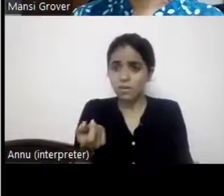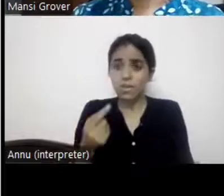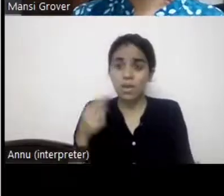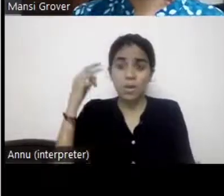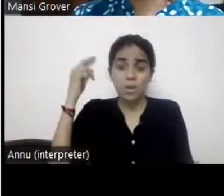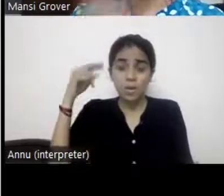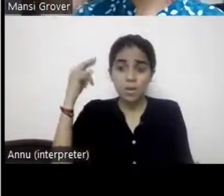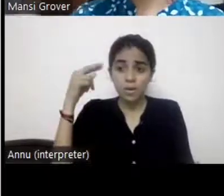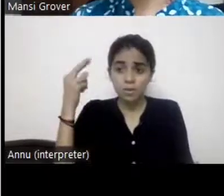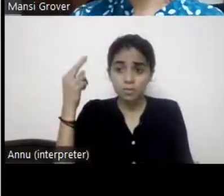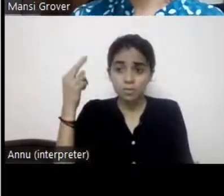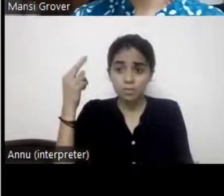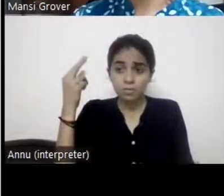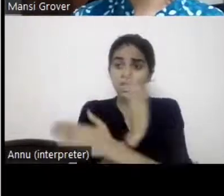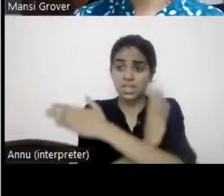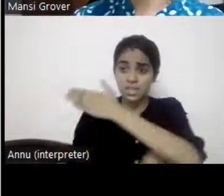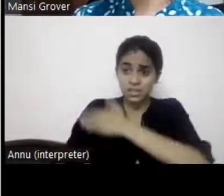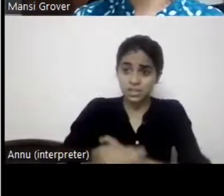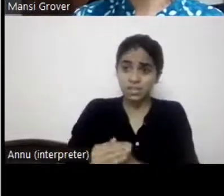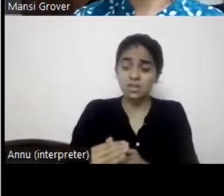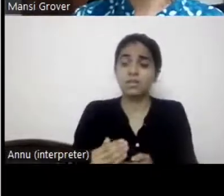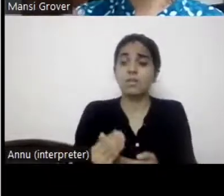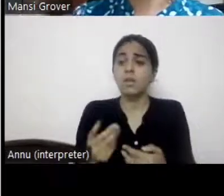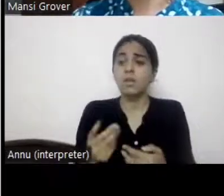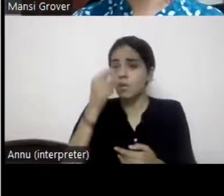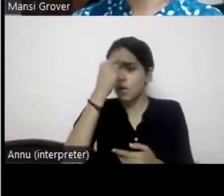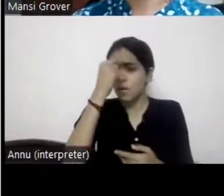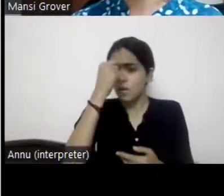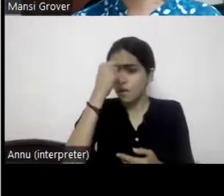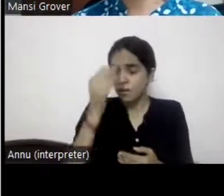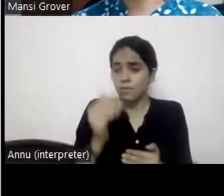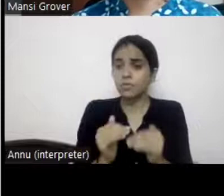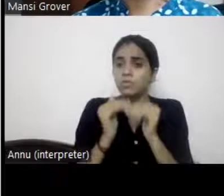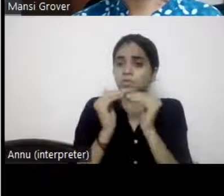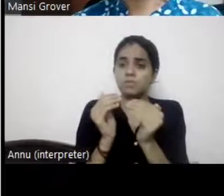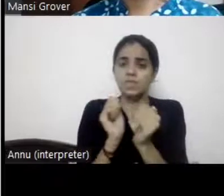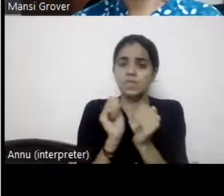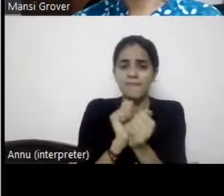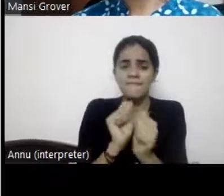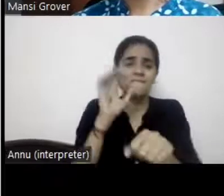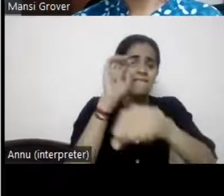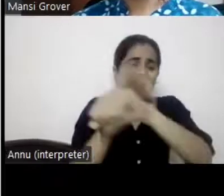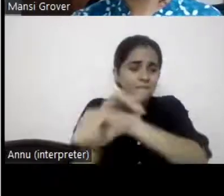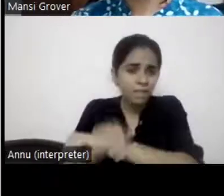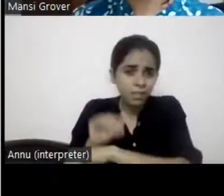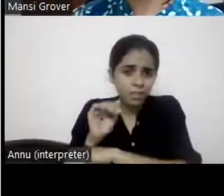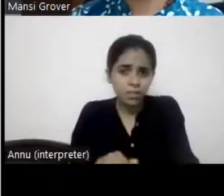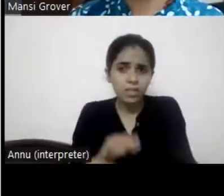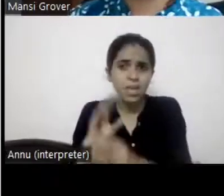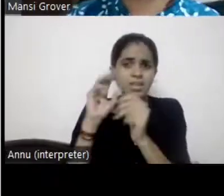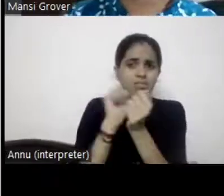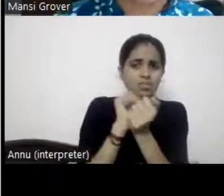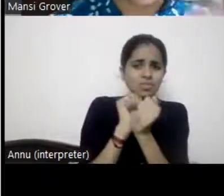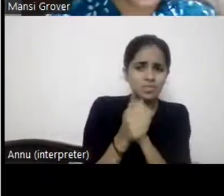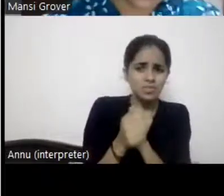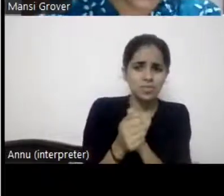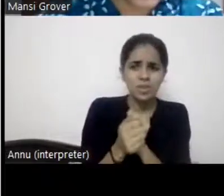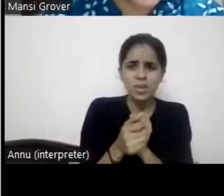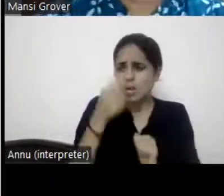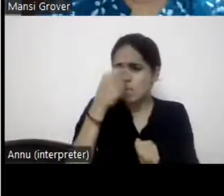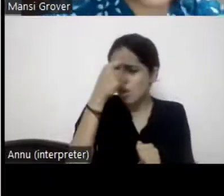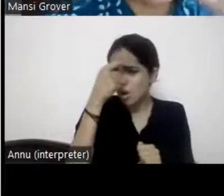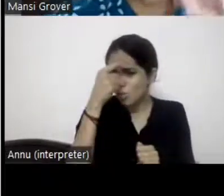because the disability is seen as a problem that needs to rectify. So when I use the word problem